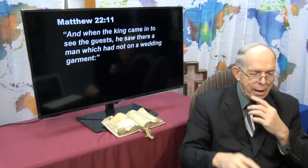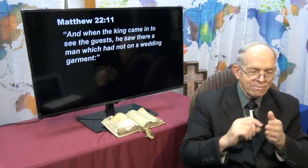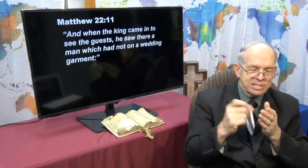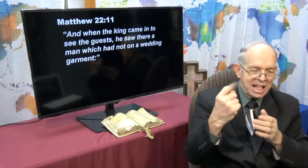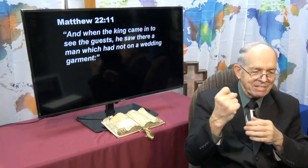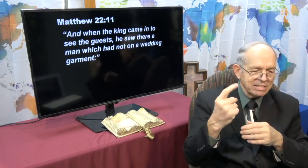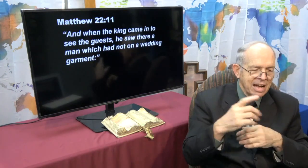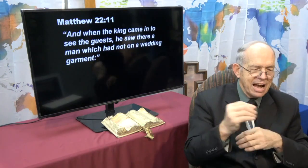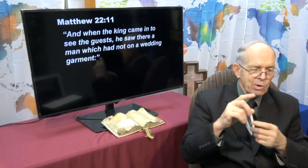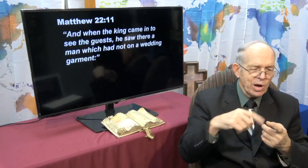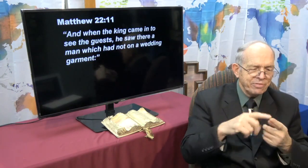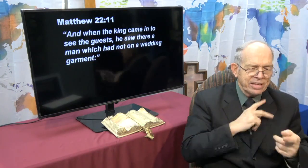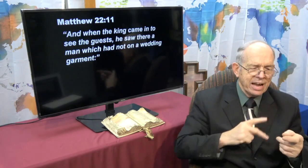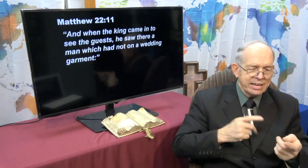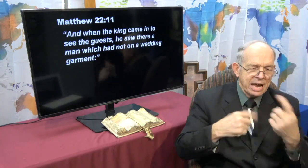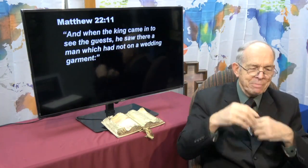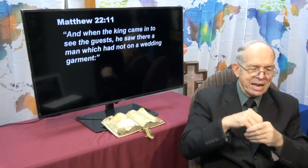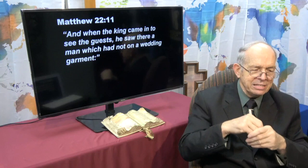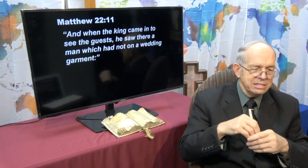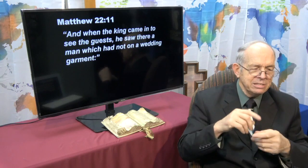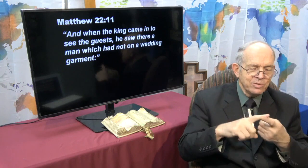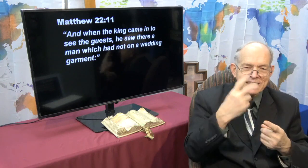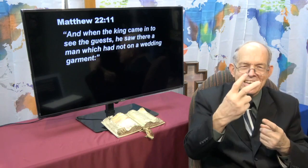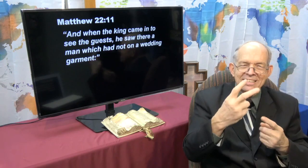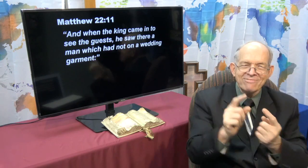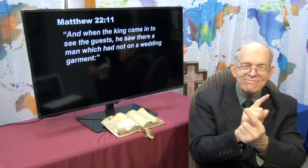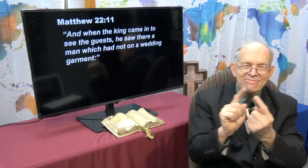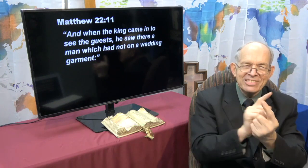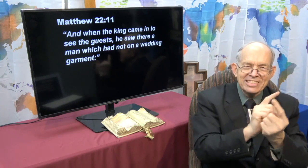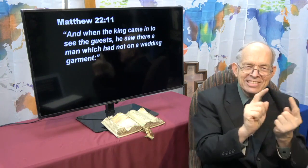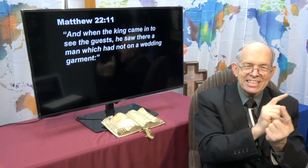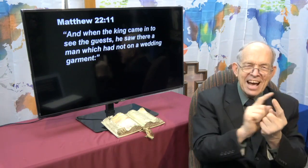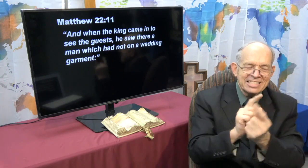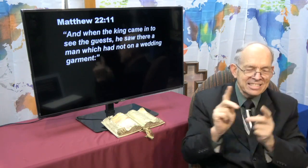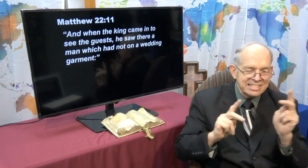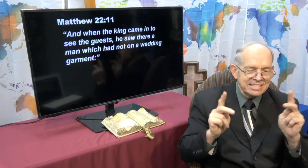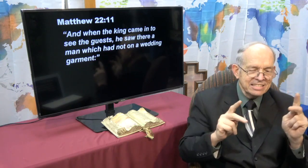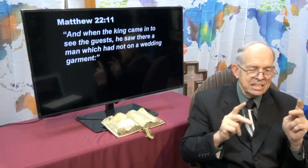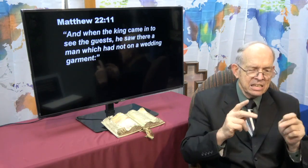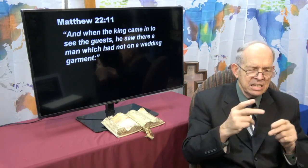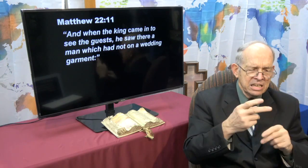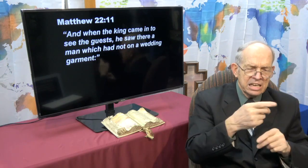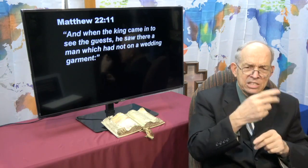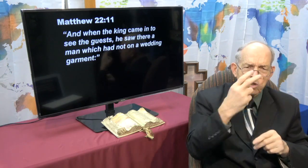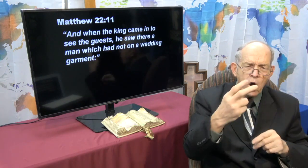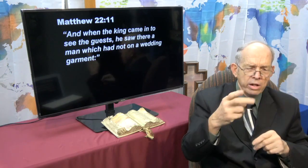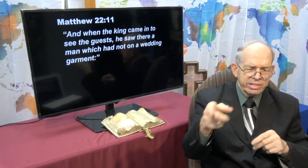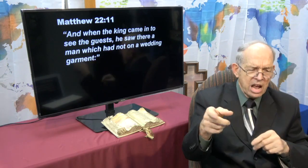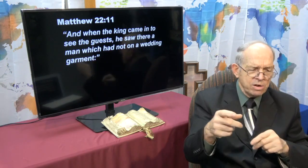Verse 11, and when the king came in to see the guests, he saw there was